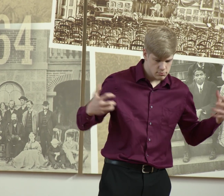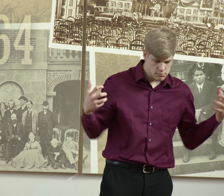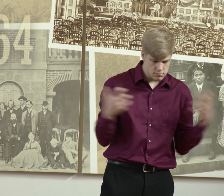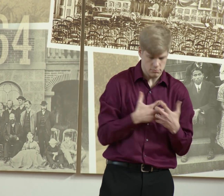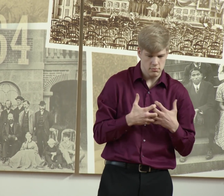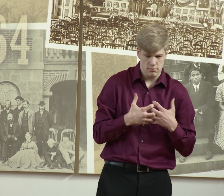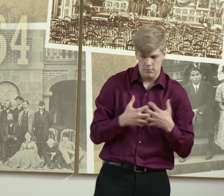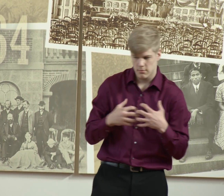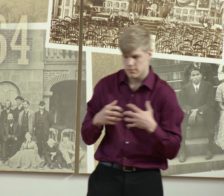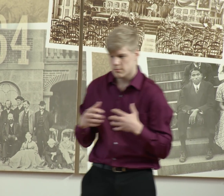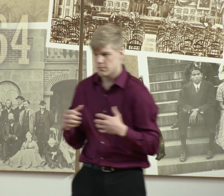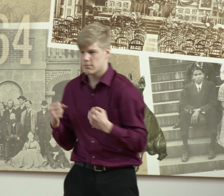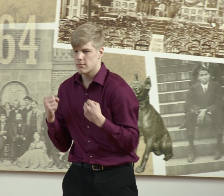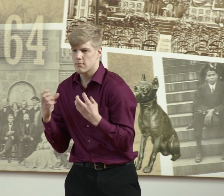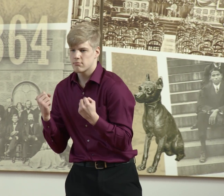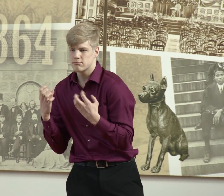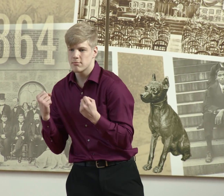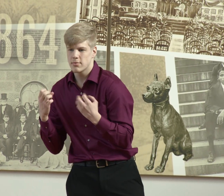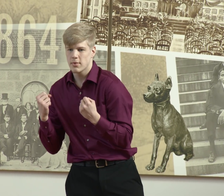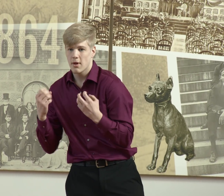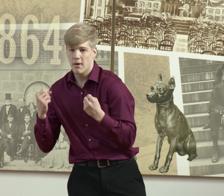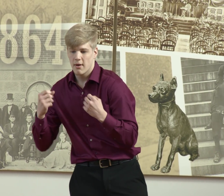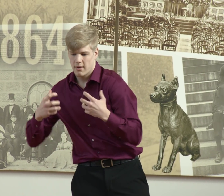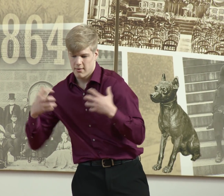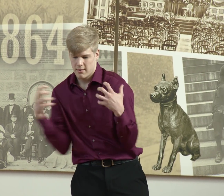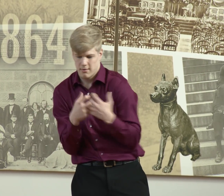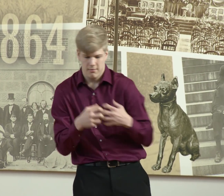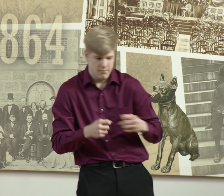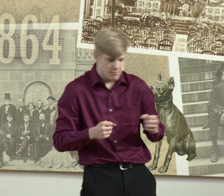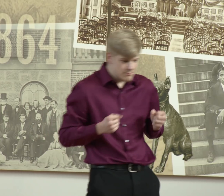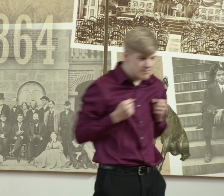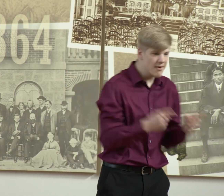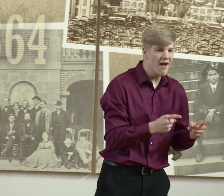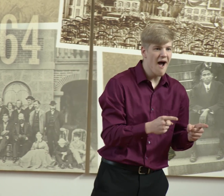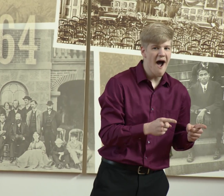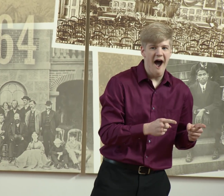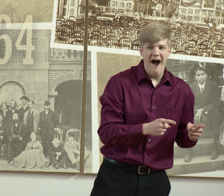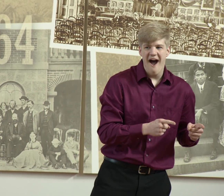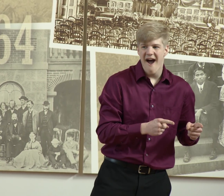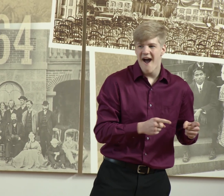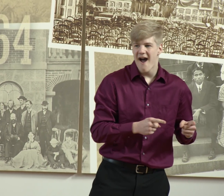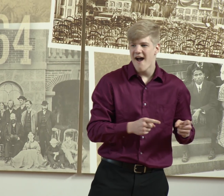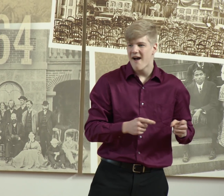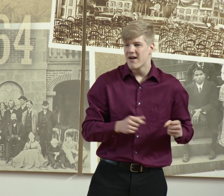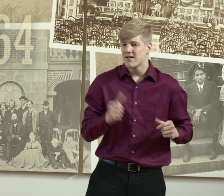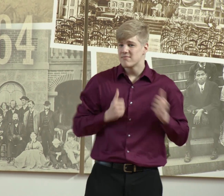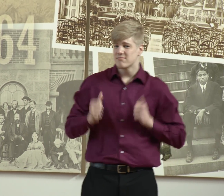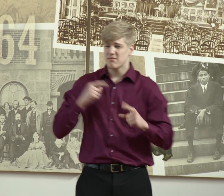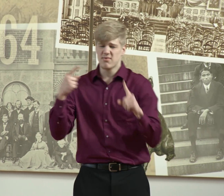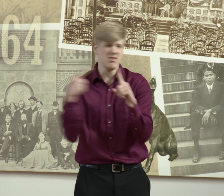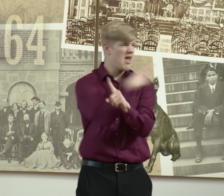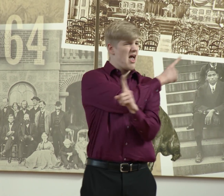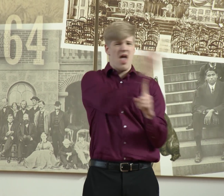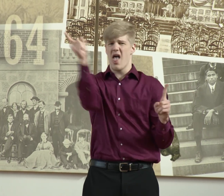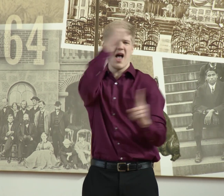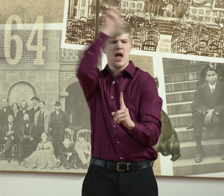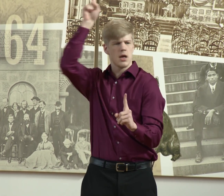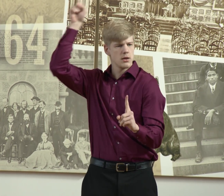Be not too tame, neither, but let your own discretion be your tutor. Suit the action to